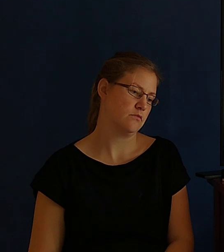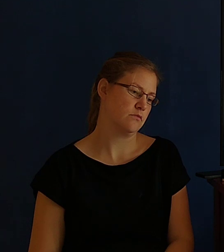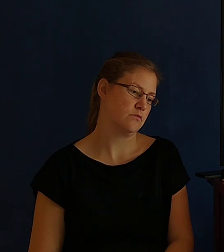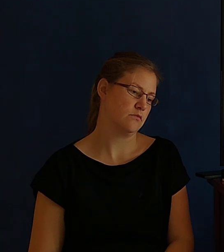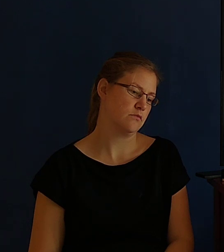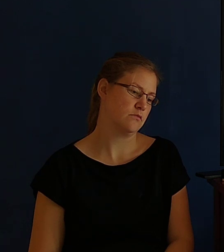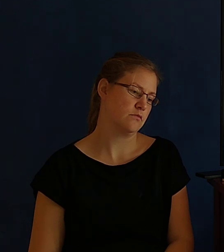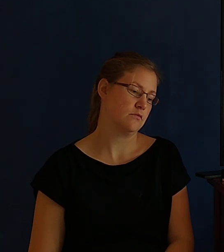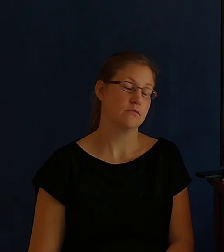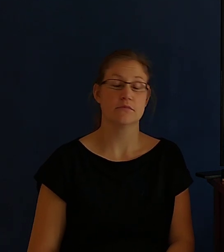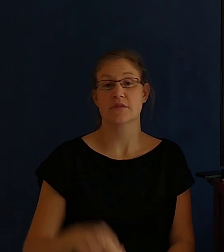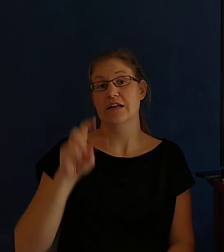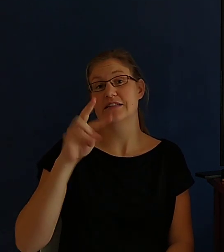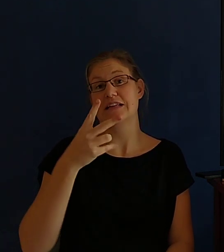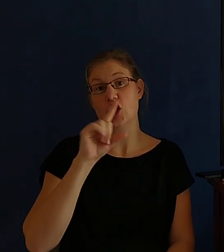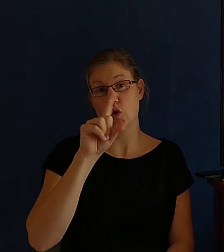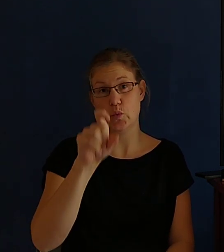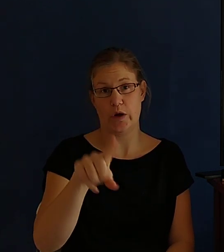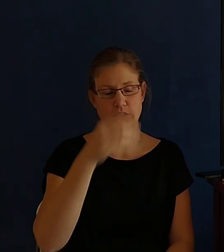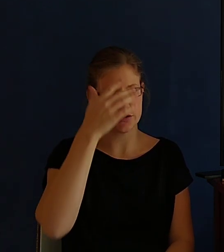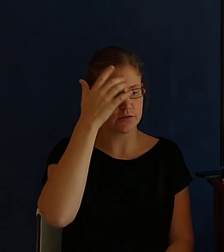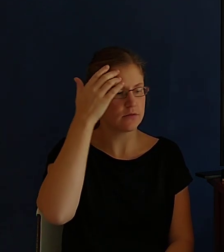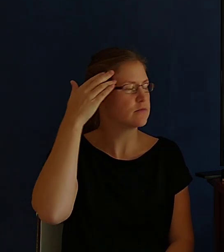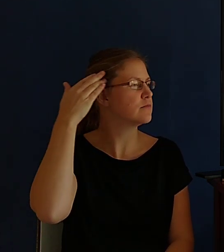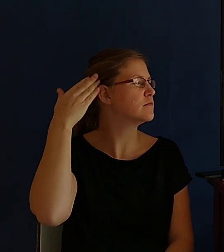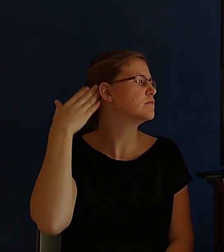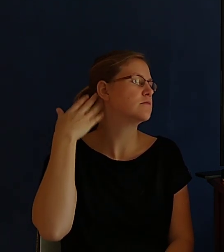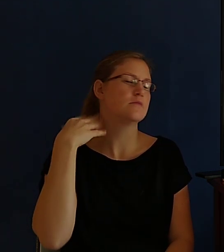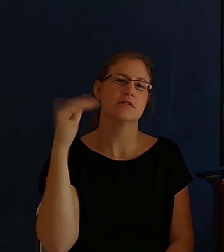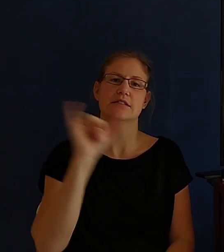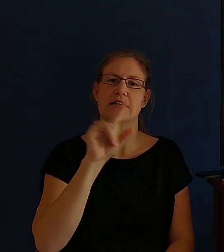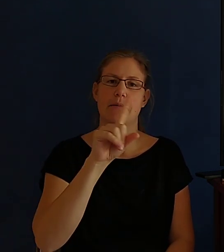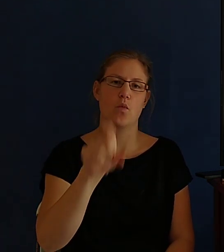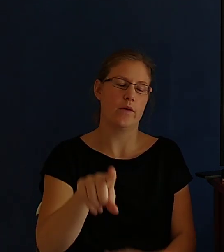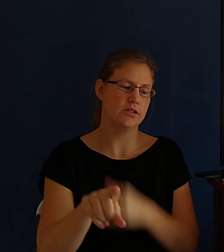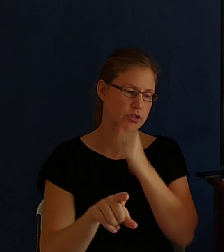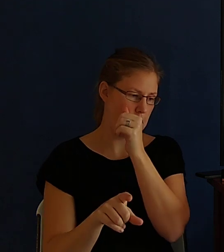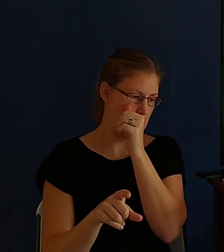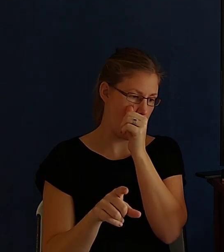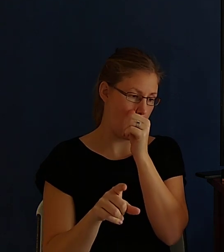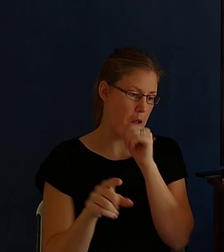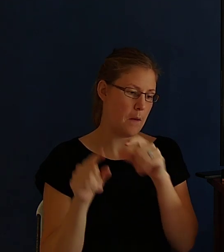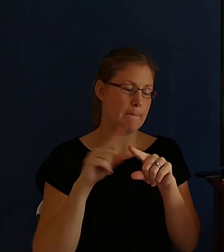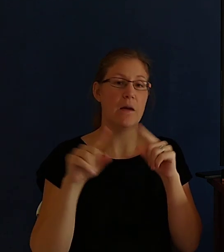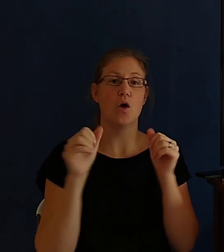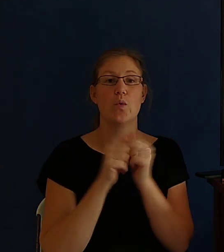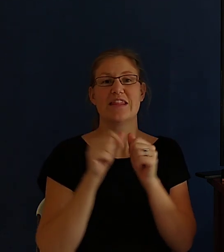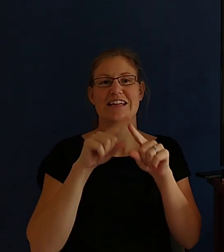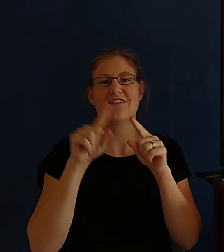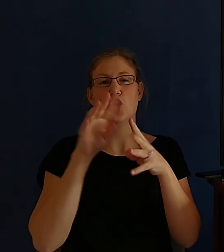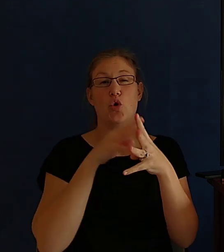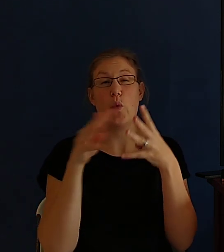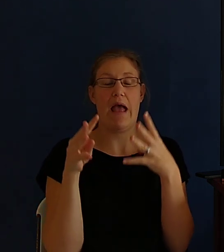The second question, the same question, but with different graph, and also